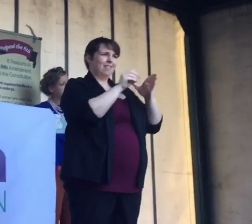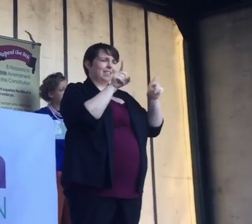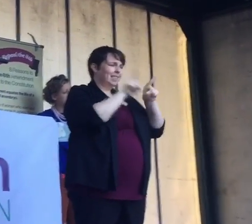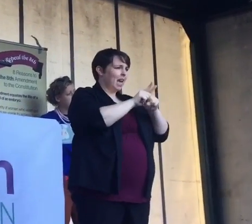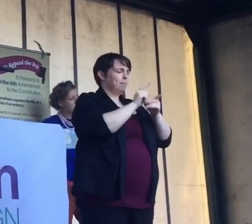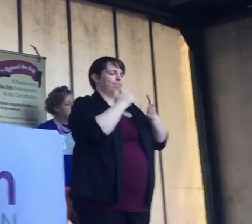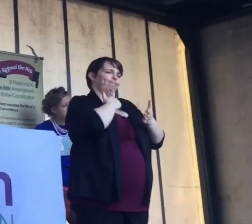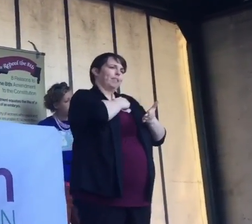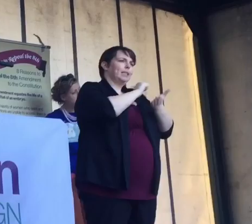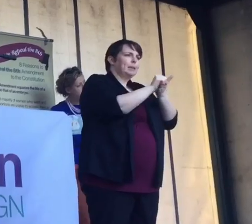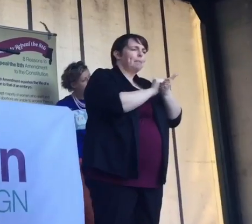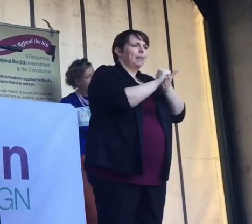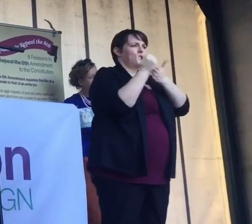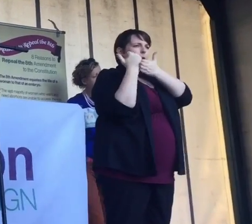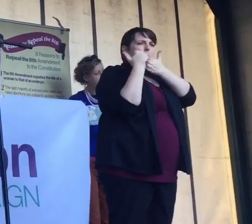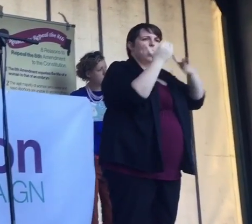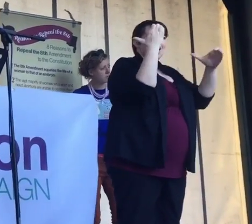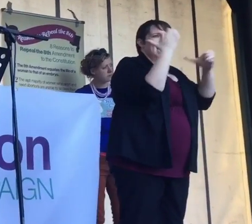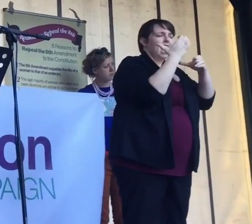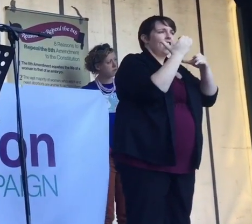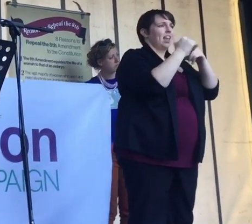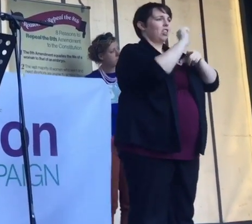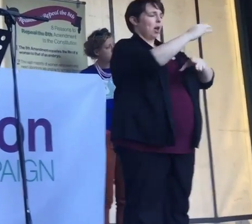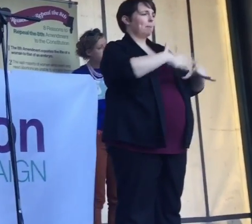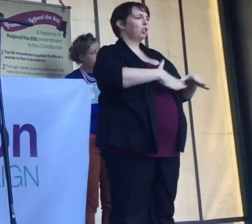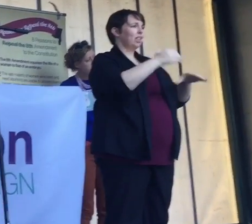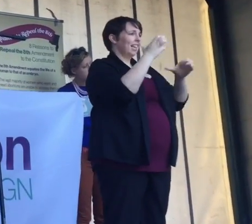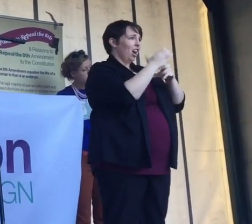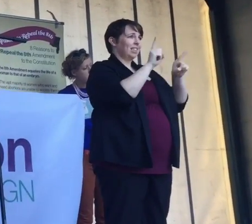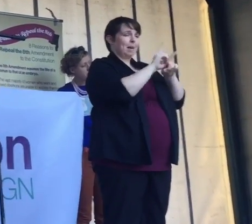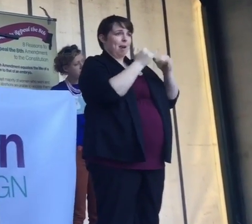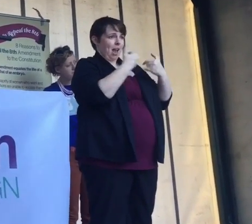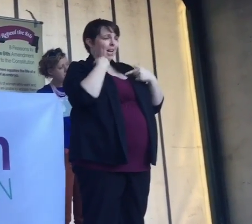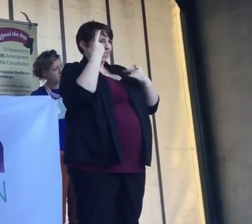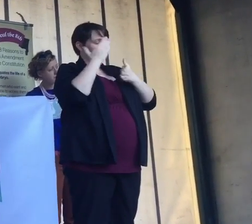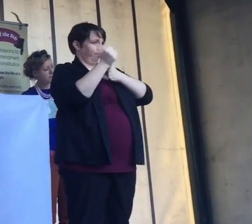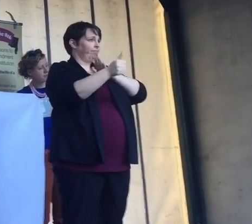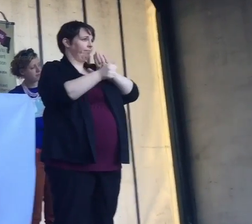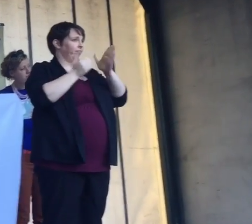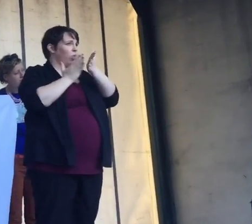to medical care that I have been in my choice to continue.